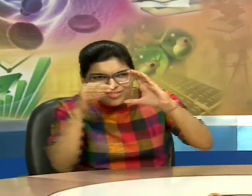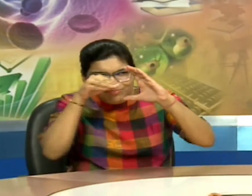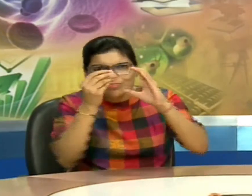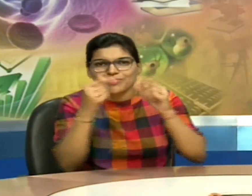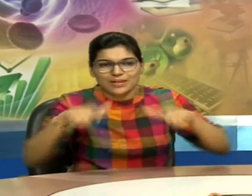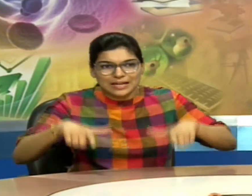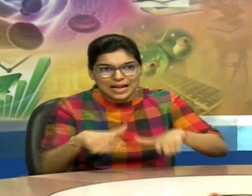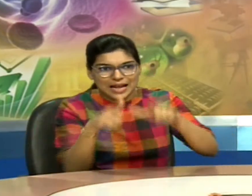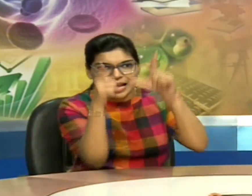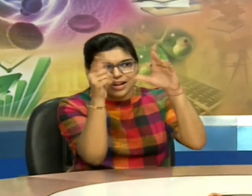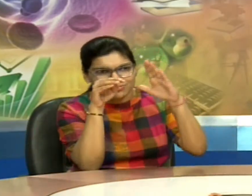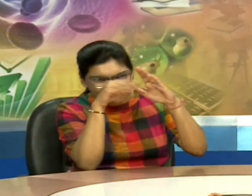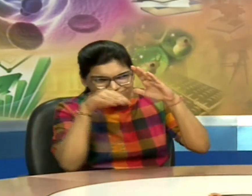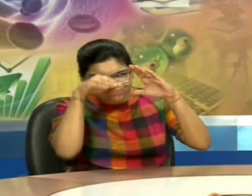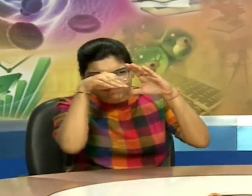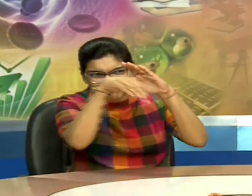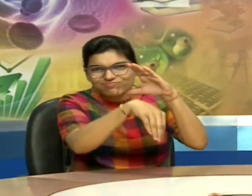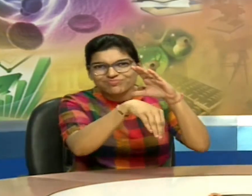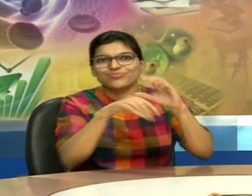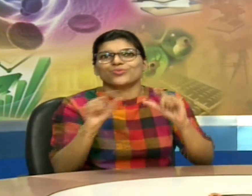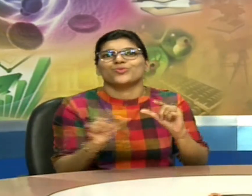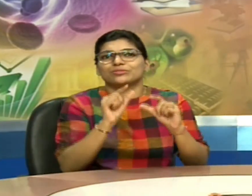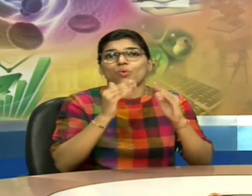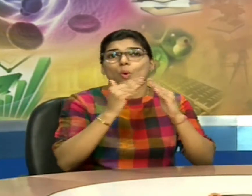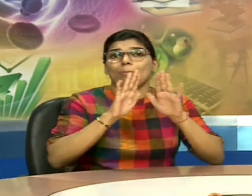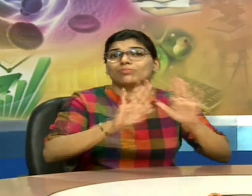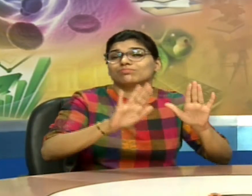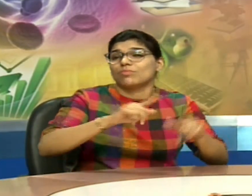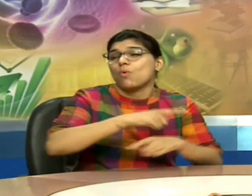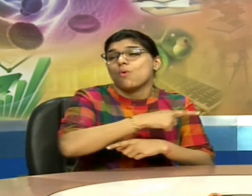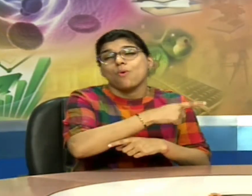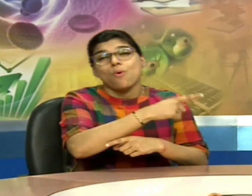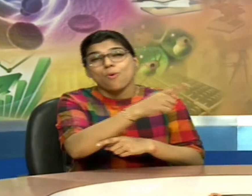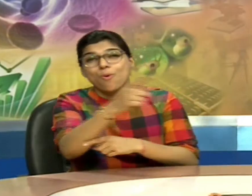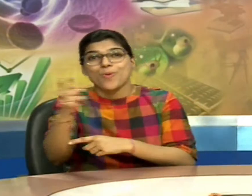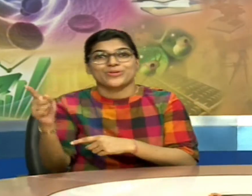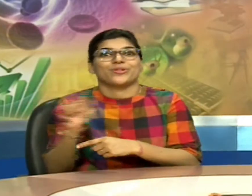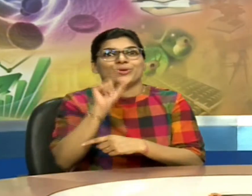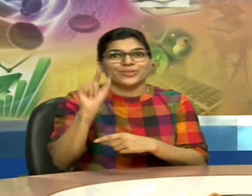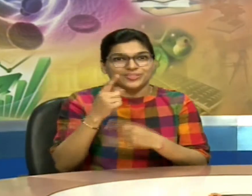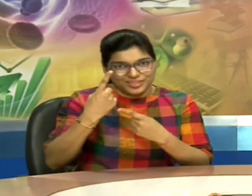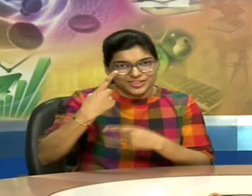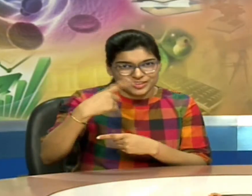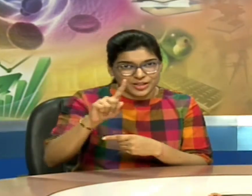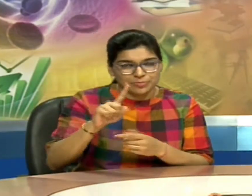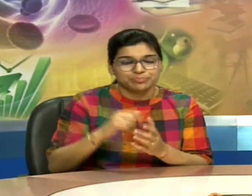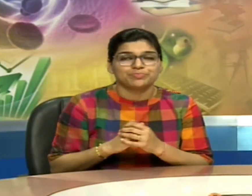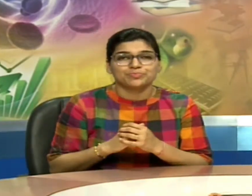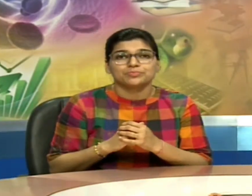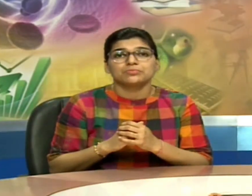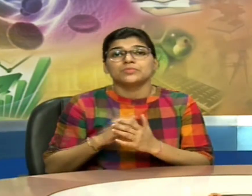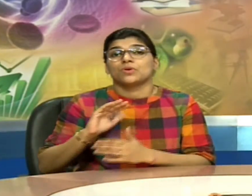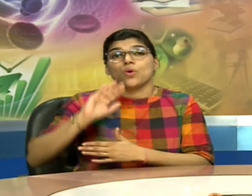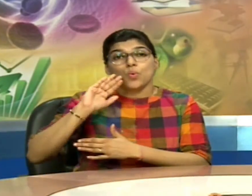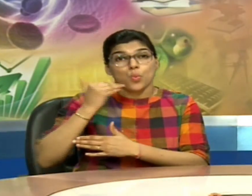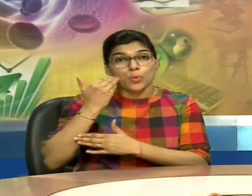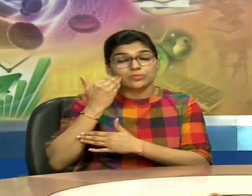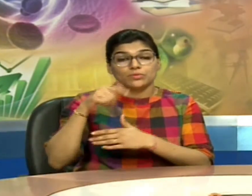also have their home in the trees or in the forest. So earth is our home